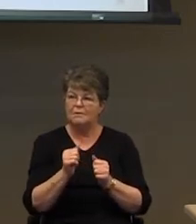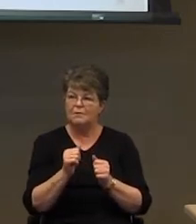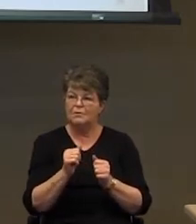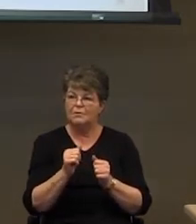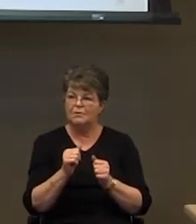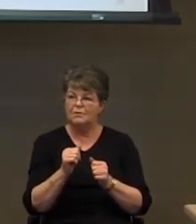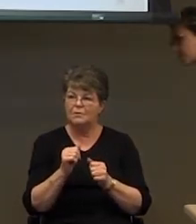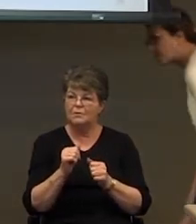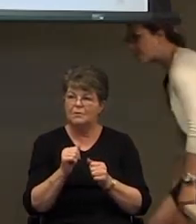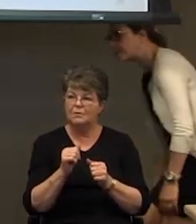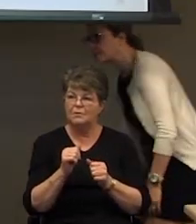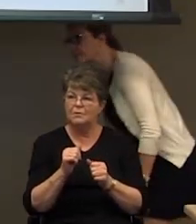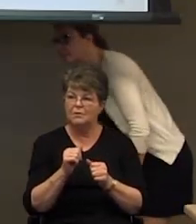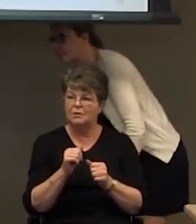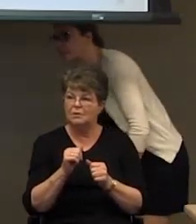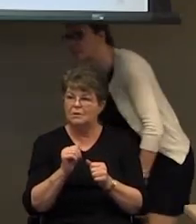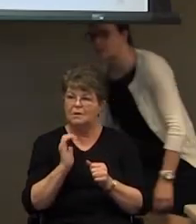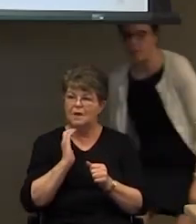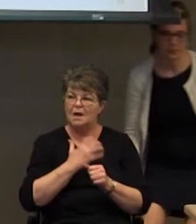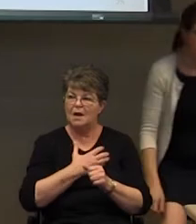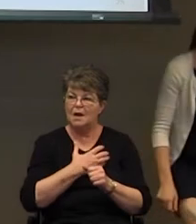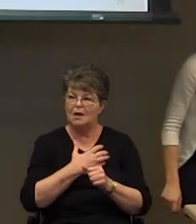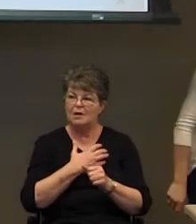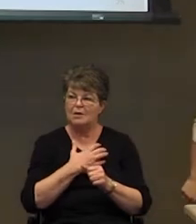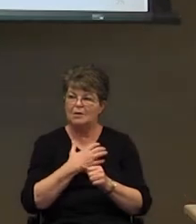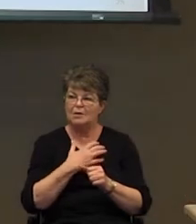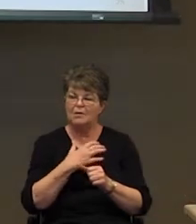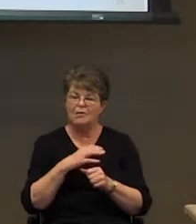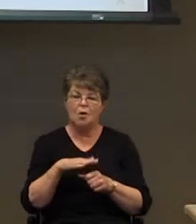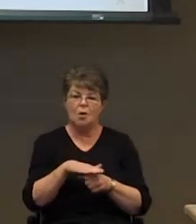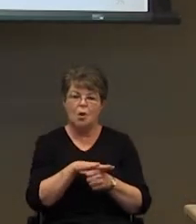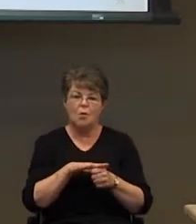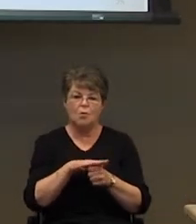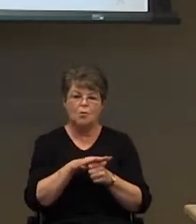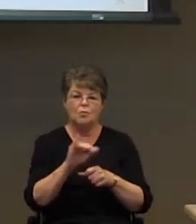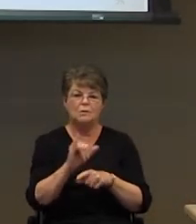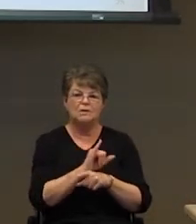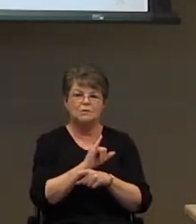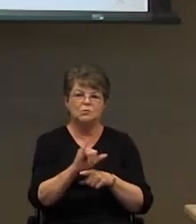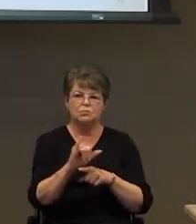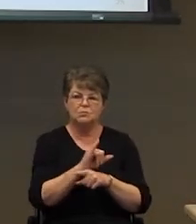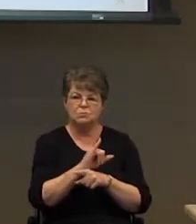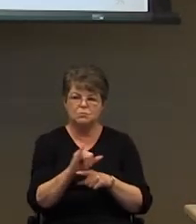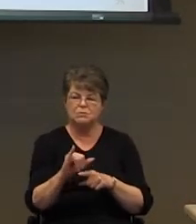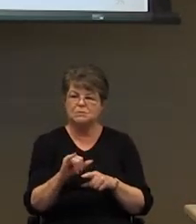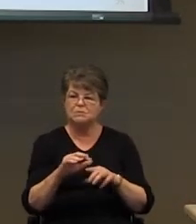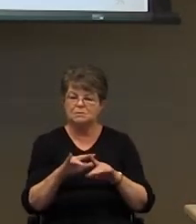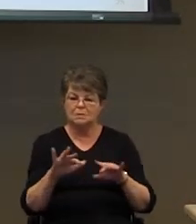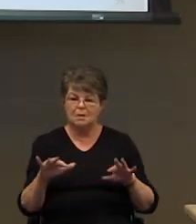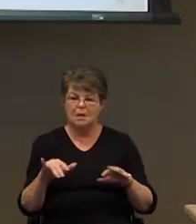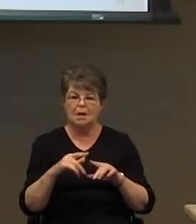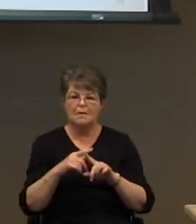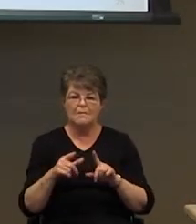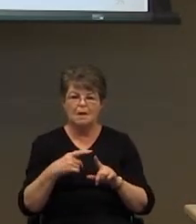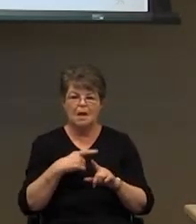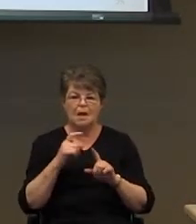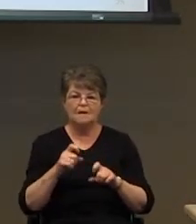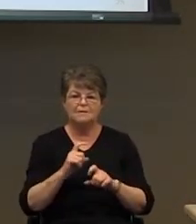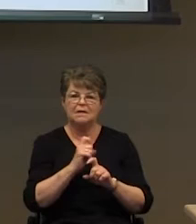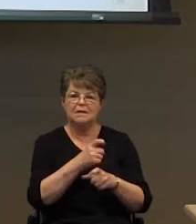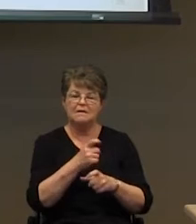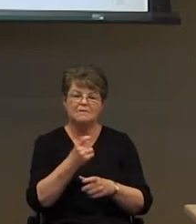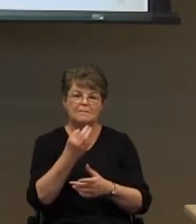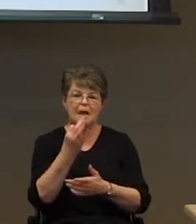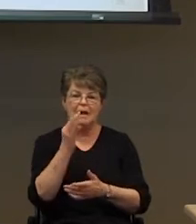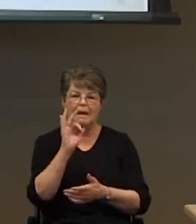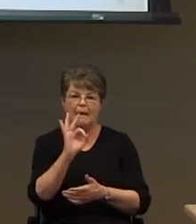with their with their local industries and so on. But I'd have to give him probably an F